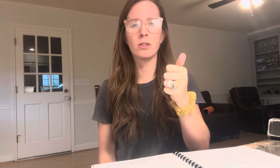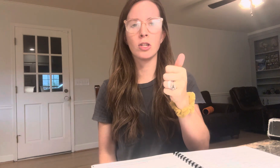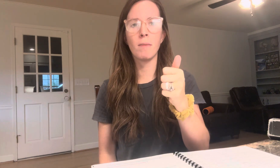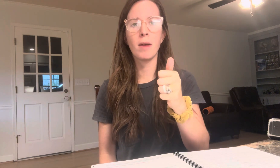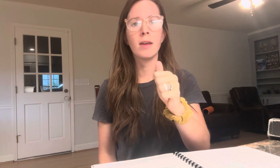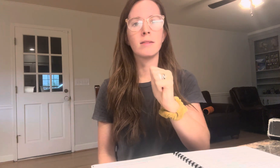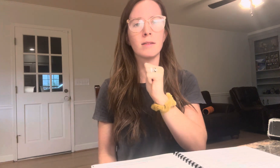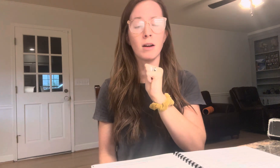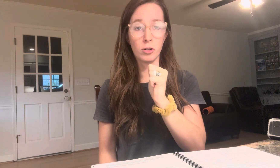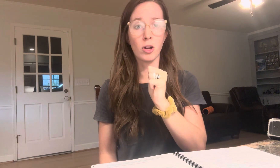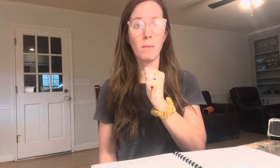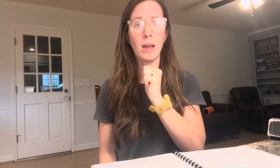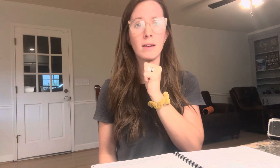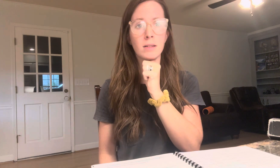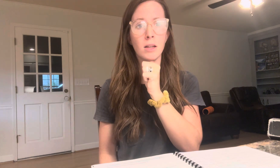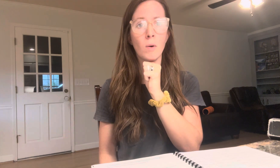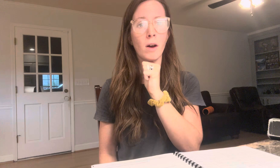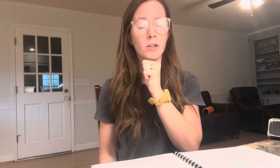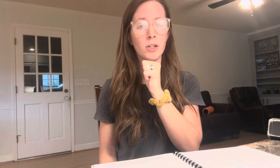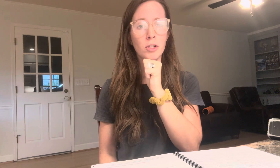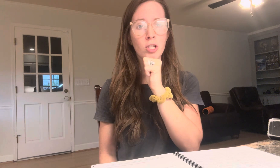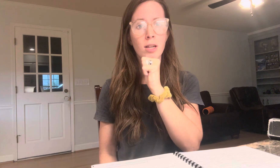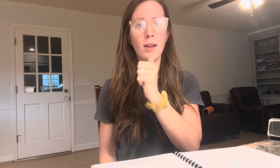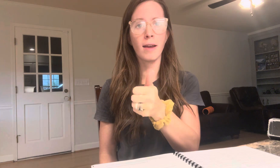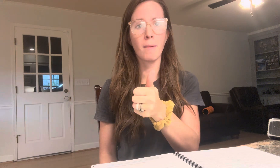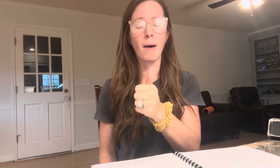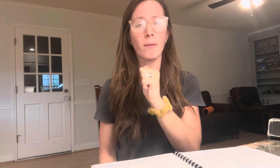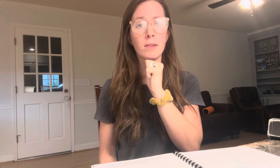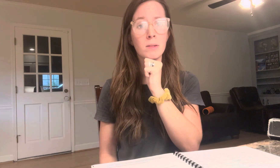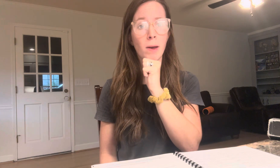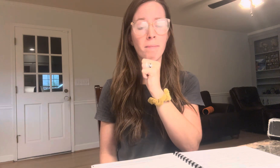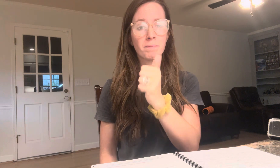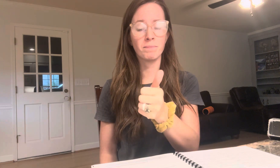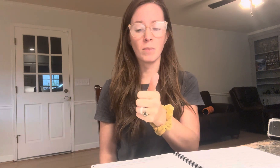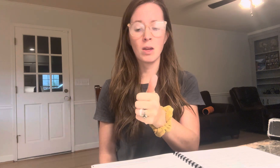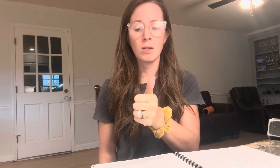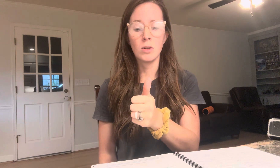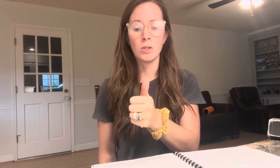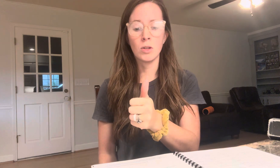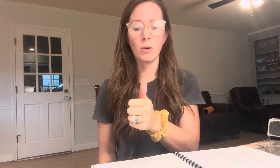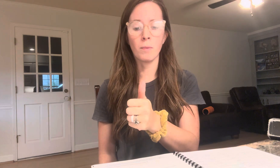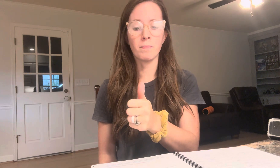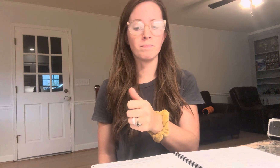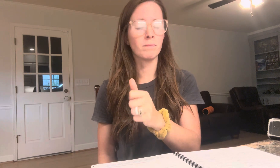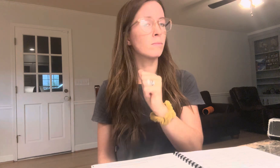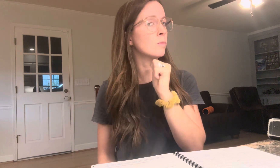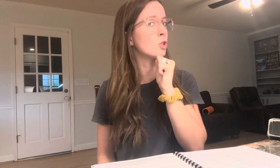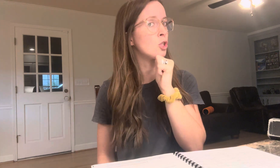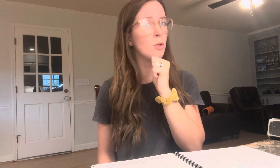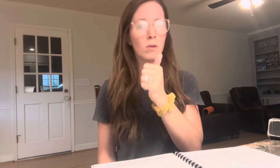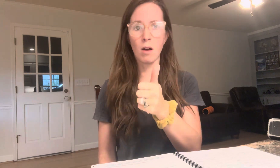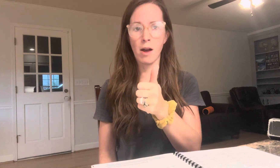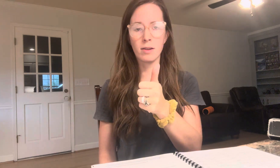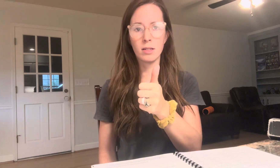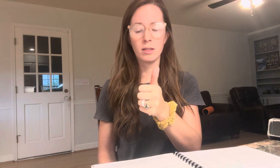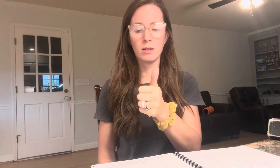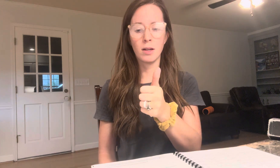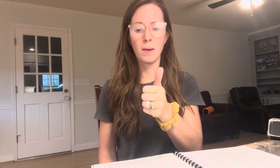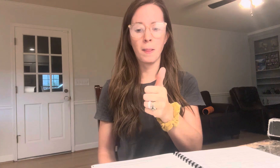shape. On your dominant hand, it's going to go under your chin and come out this way. So do not